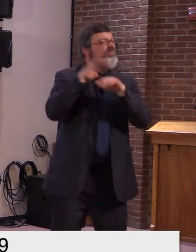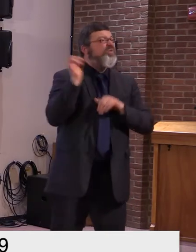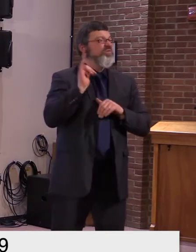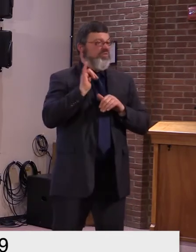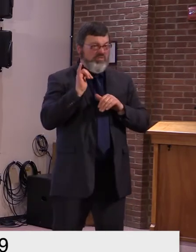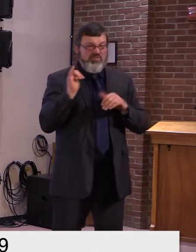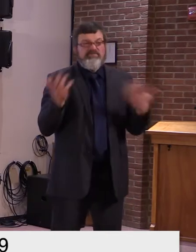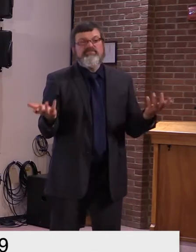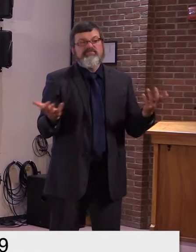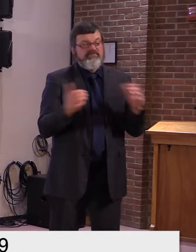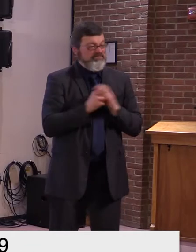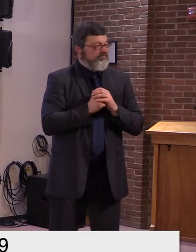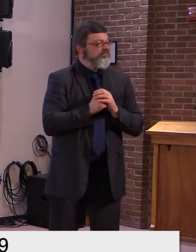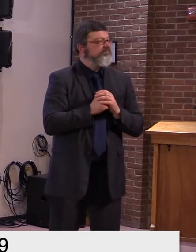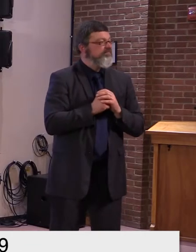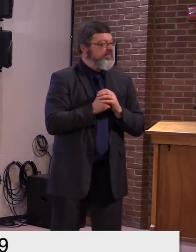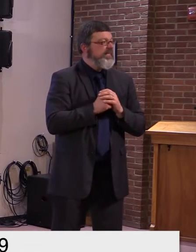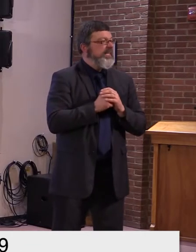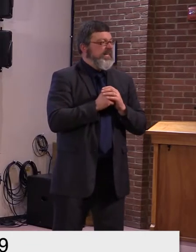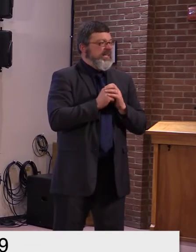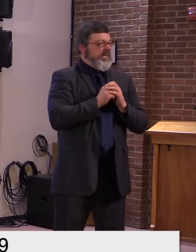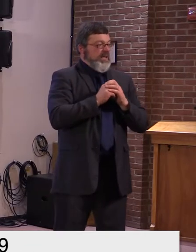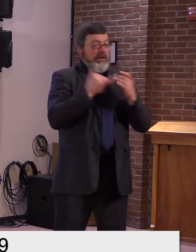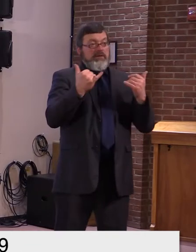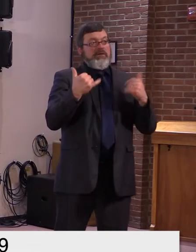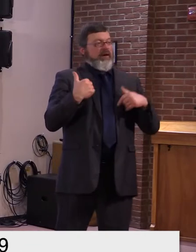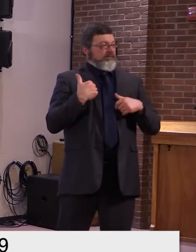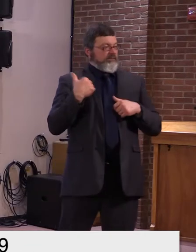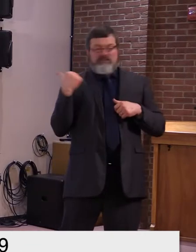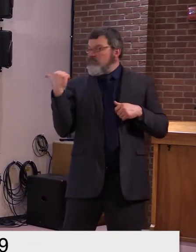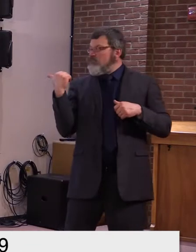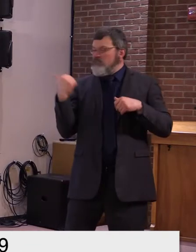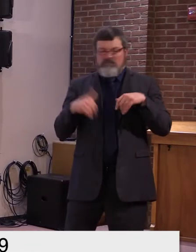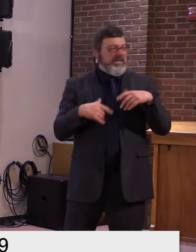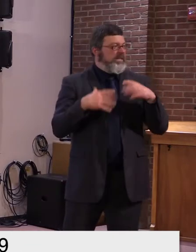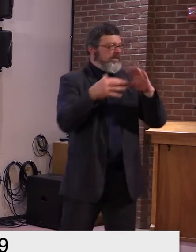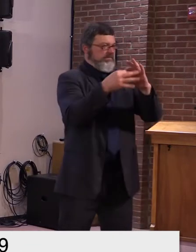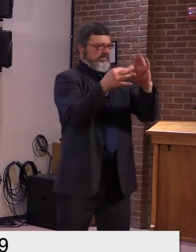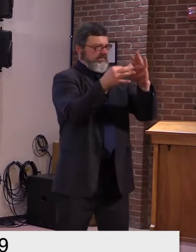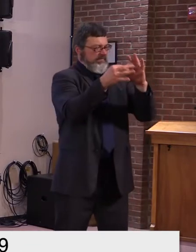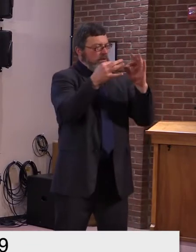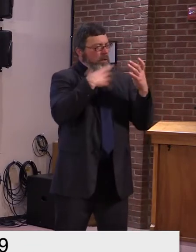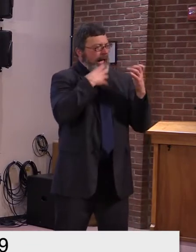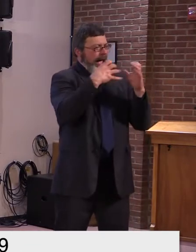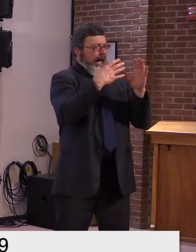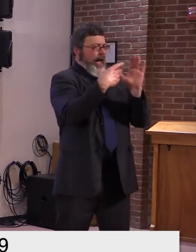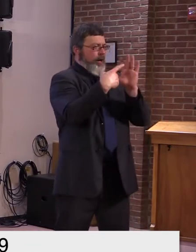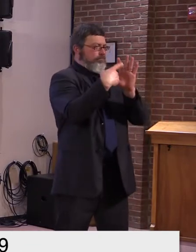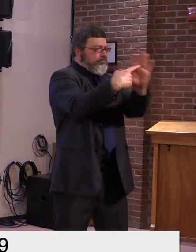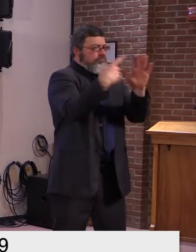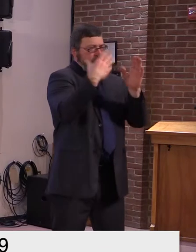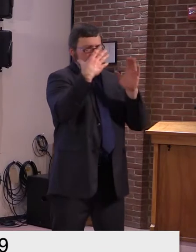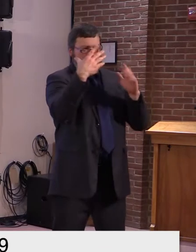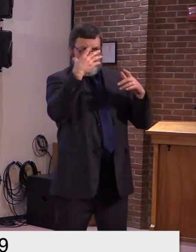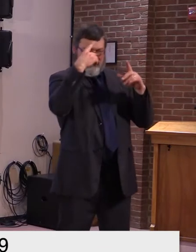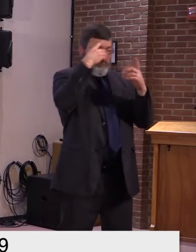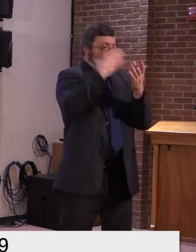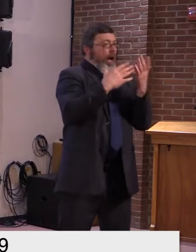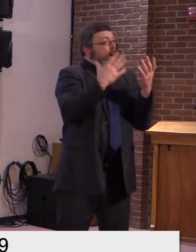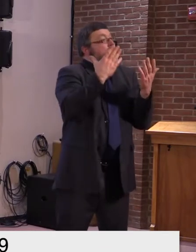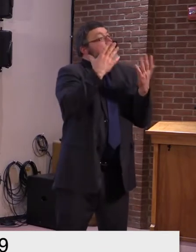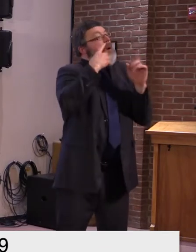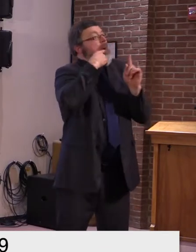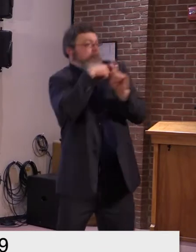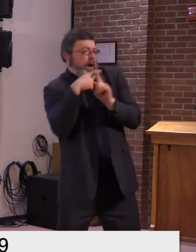optimism. First, while cases remain high across the U.S., some hard-hit states like Ohio, Minnesota, and North